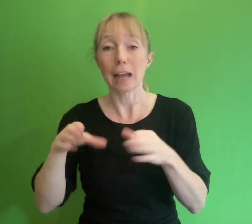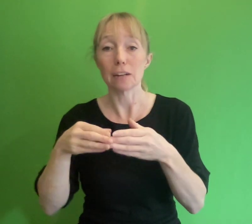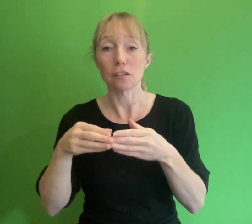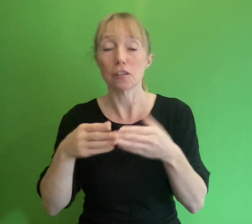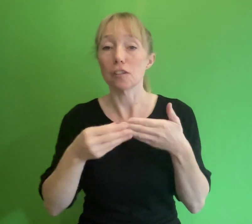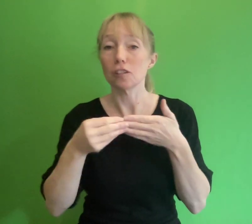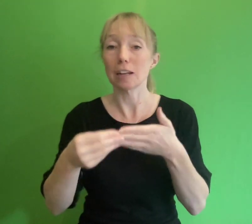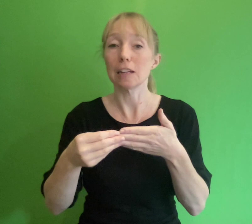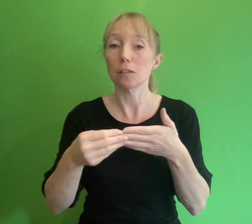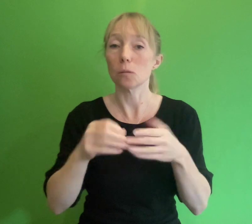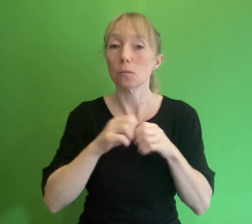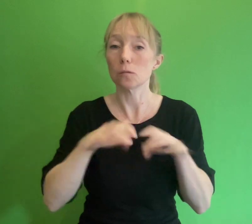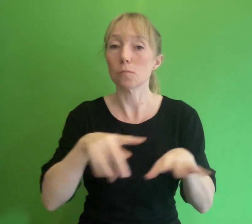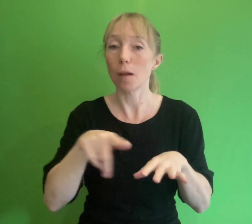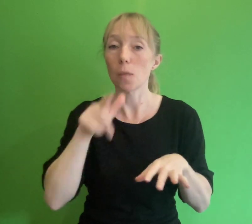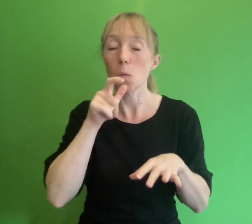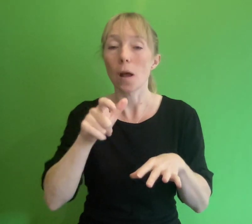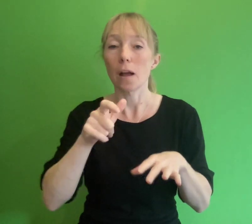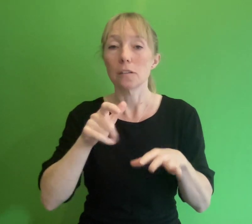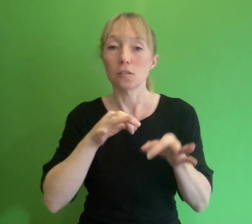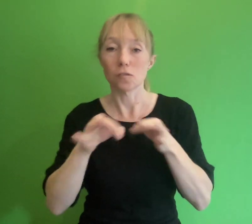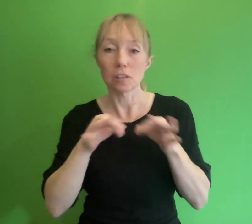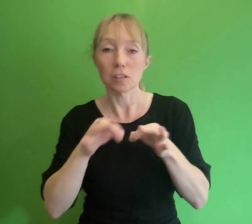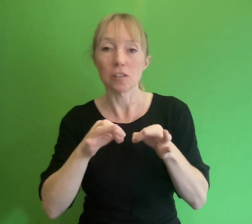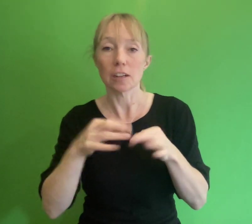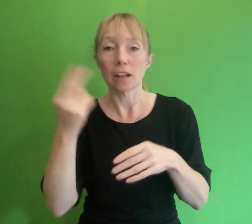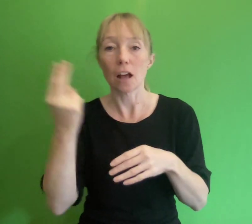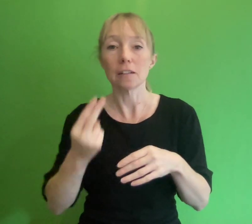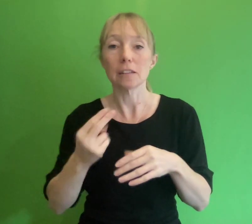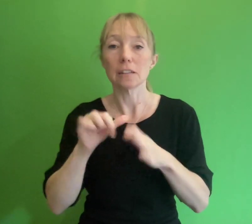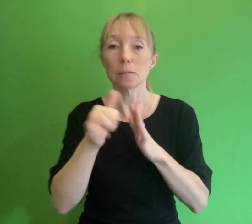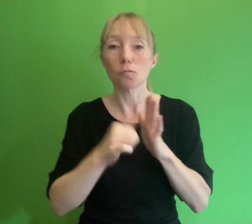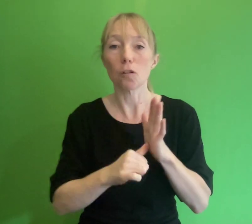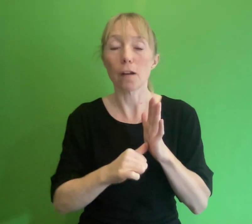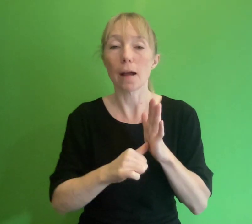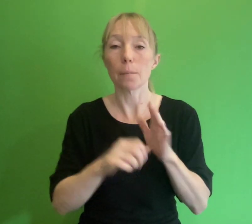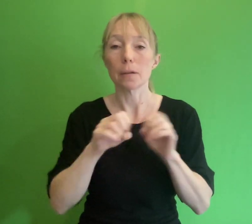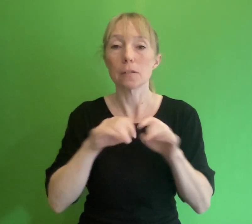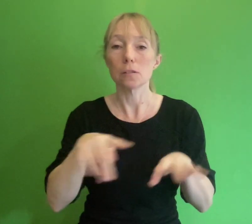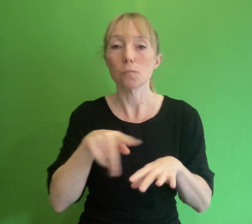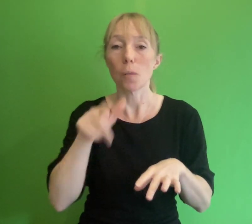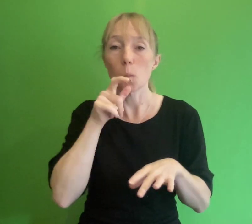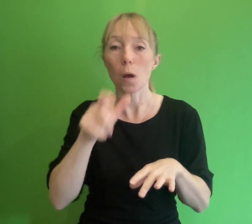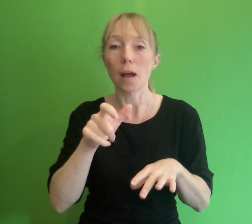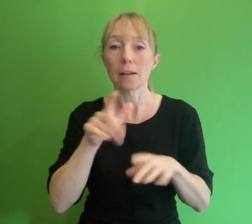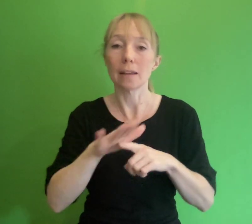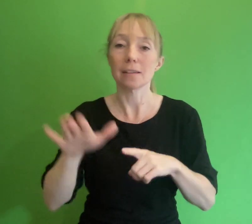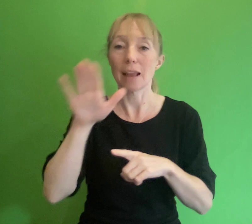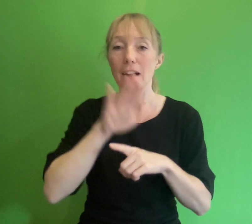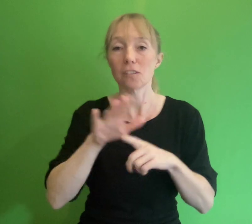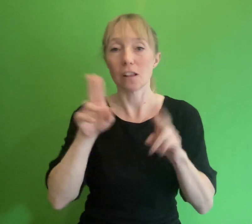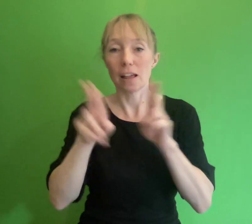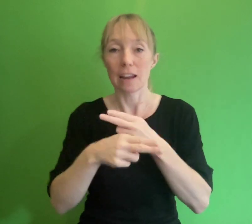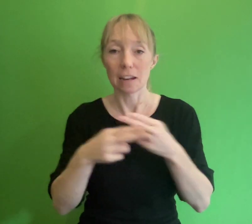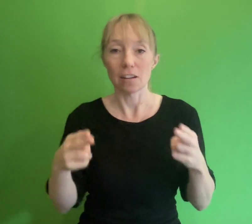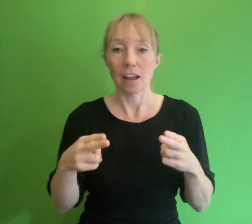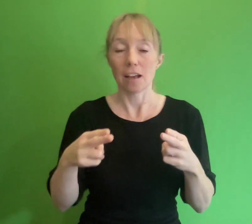Word's strategic and artistic programme. Spread the Word has a national and international reputation for